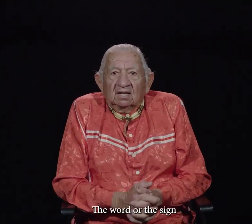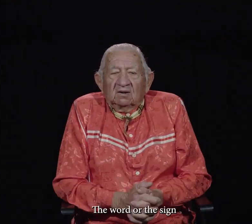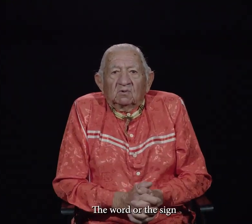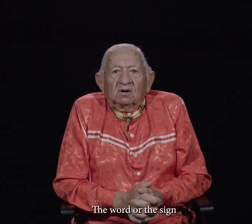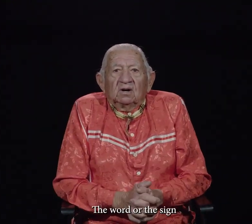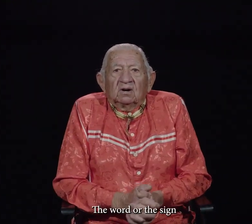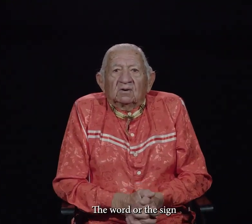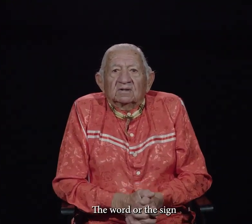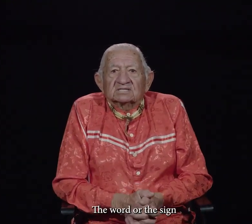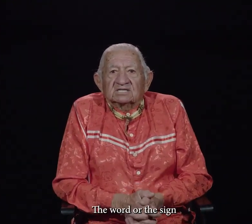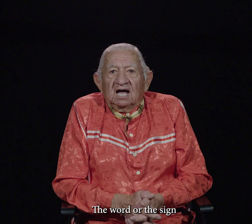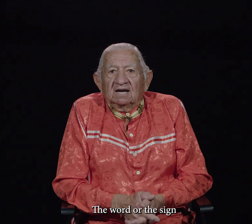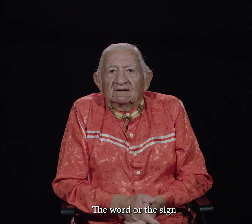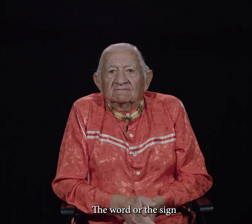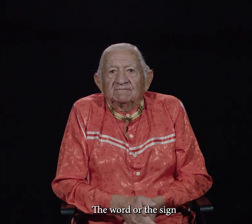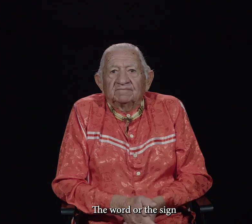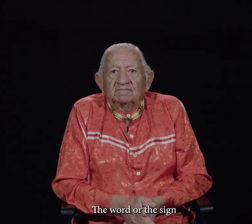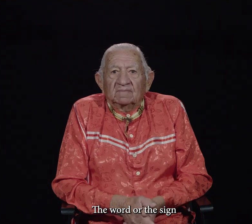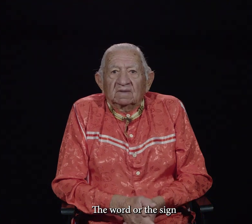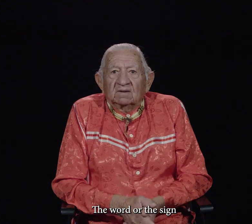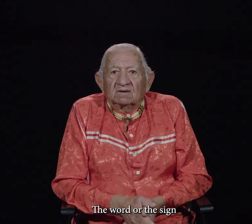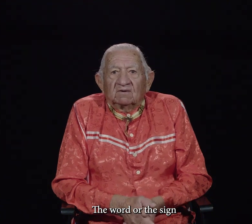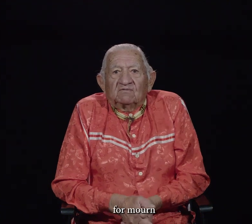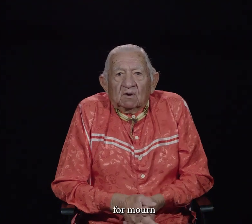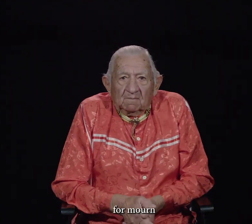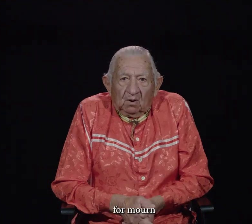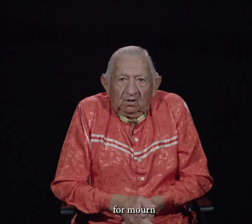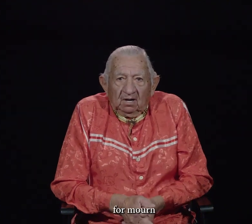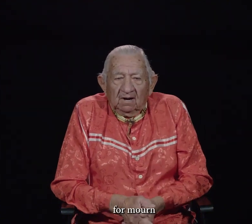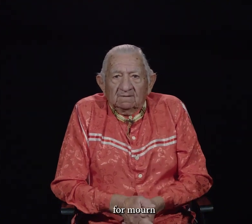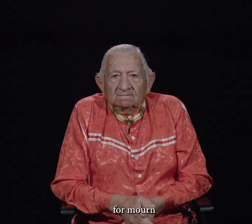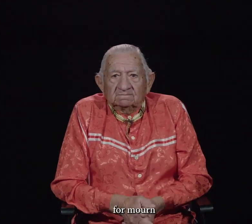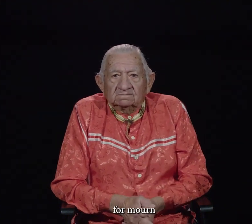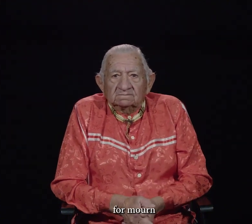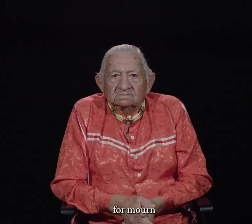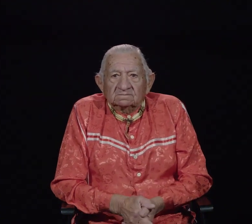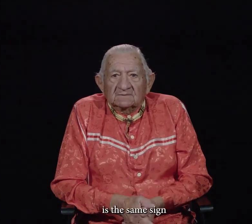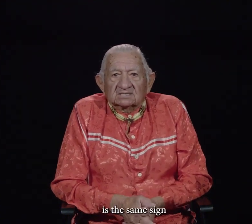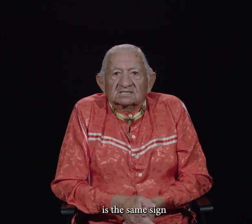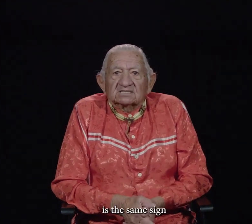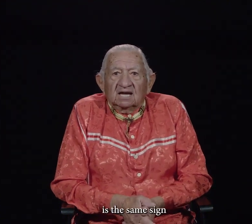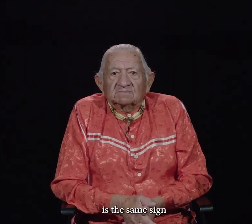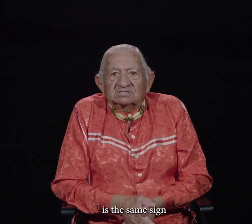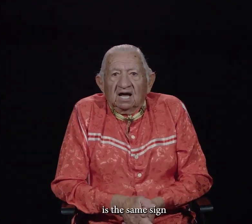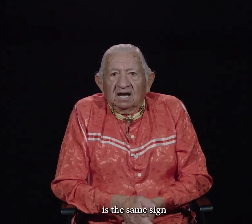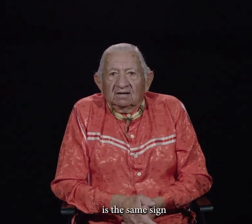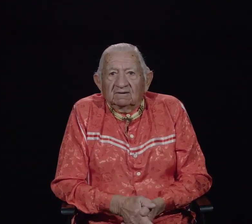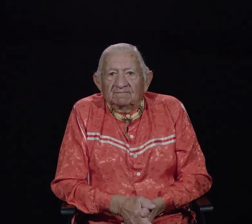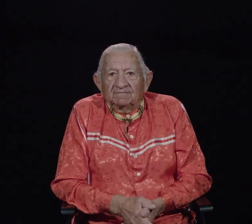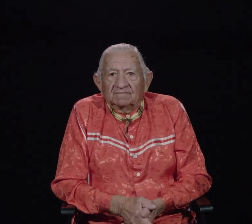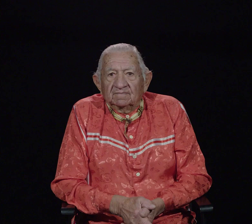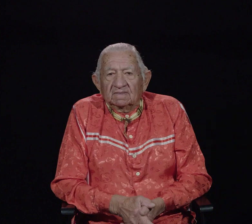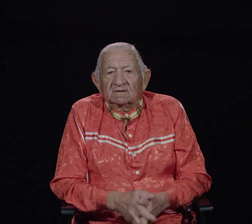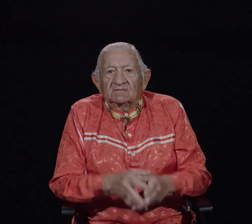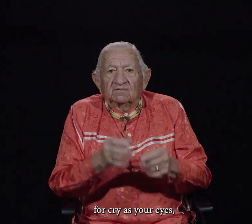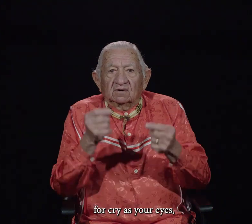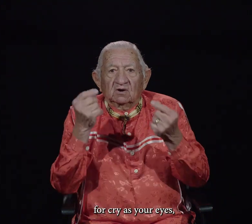The word or the sign for mourn is the same sign for